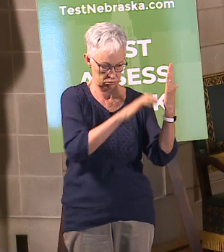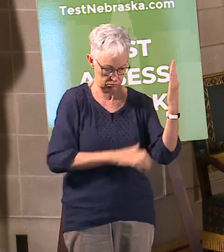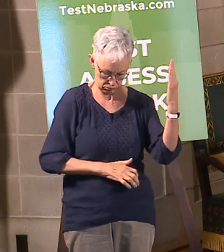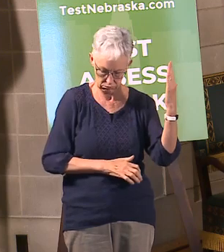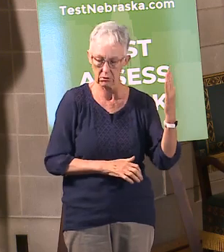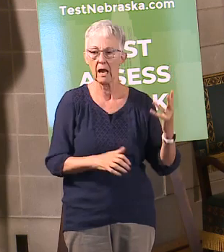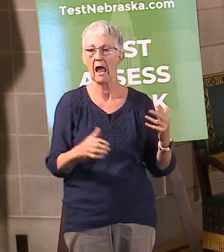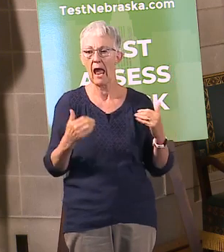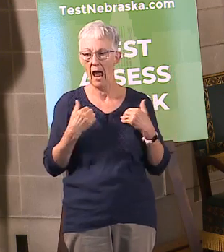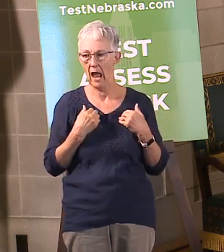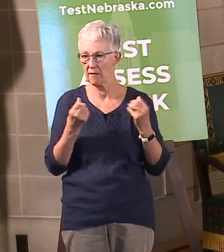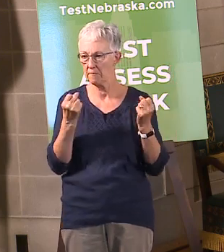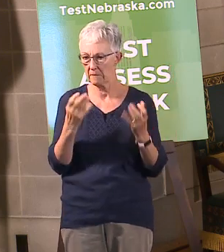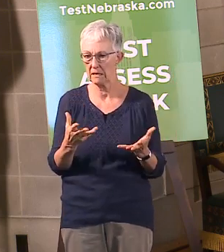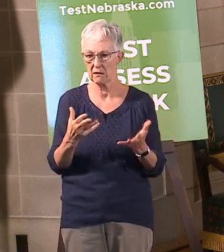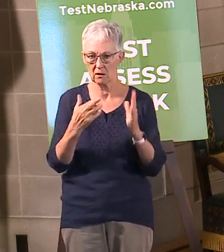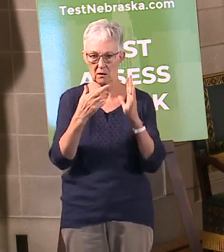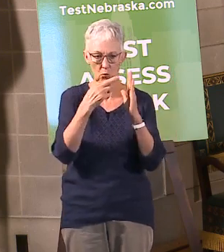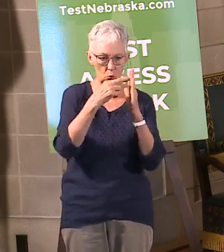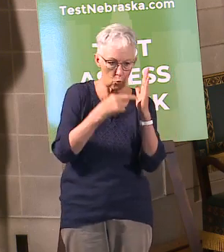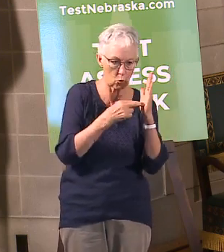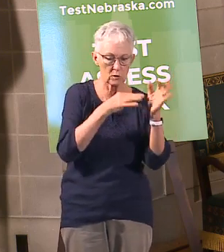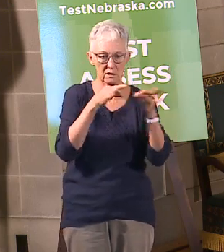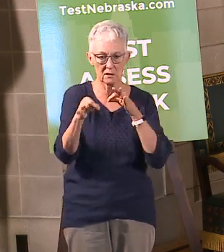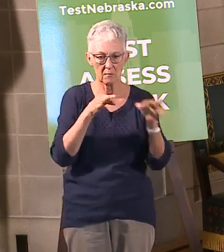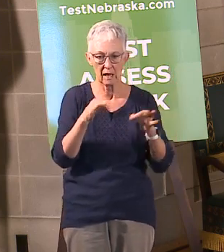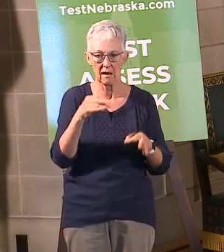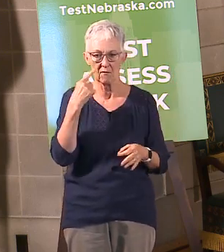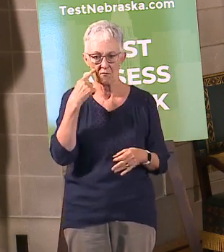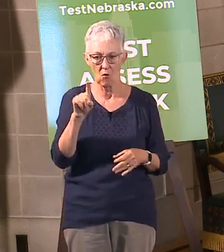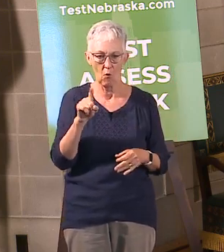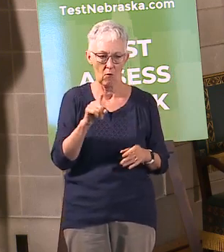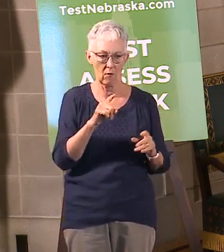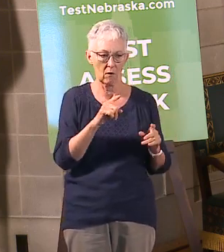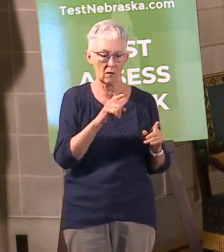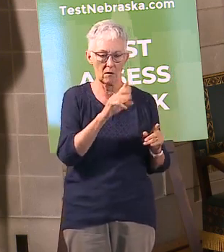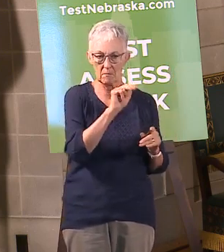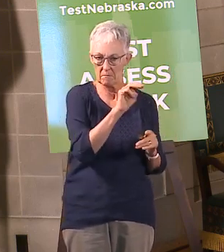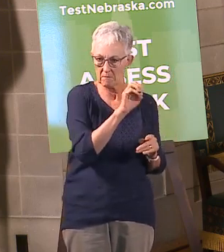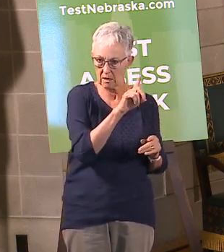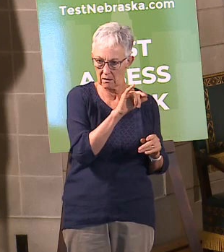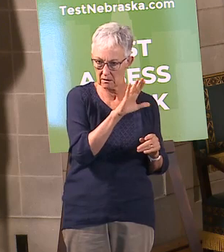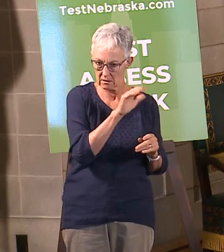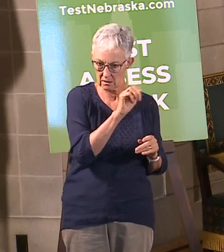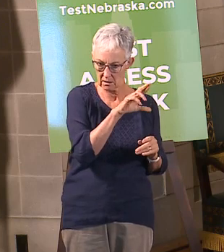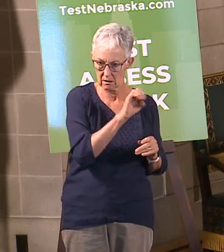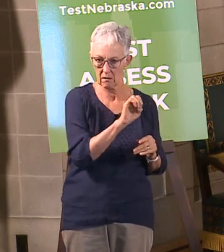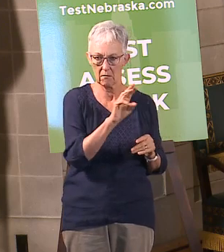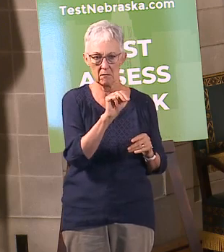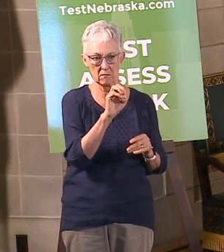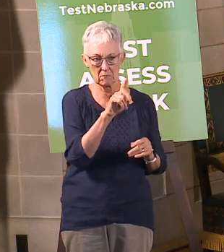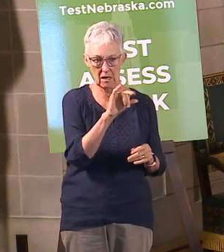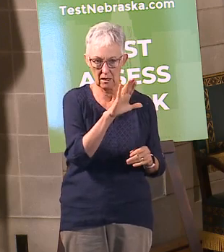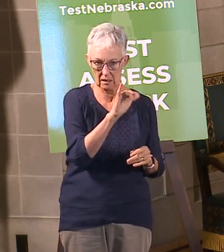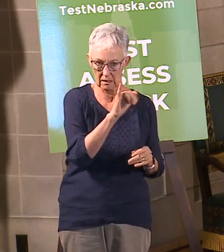for Medicare and Medicaid Services, Centers for Disease Control and Prevention, and the state of Nebraska.